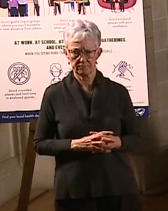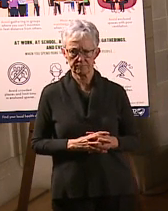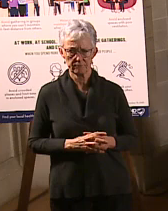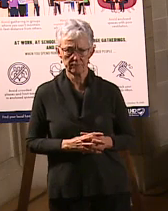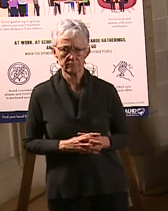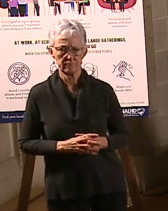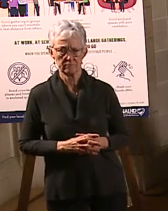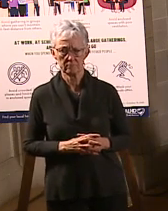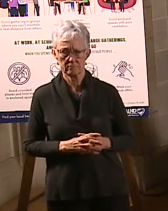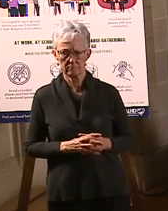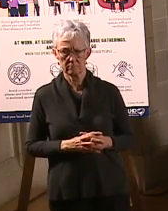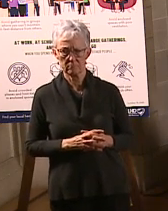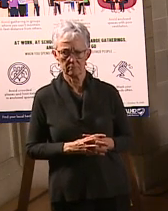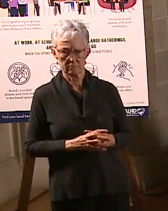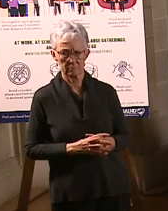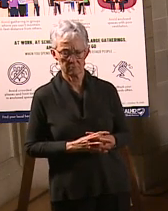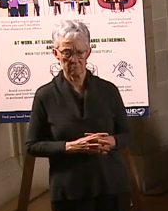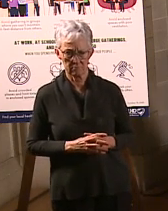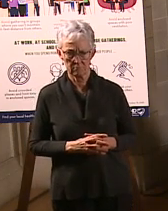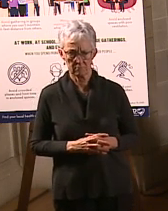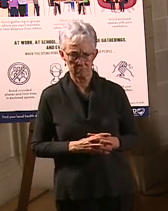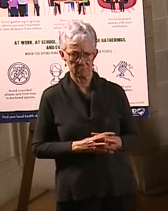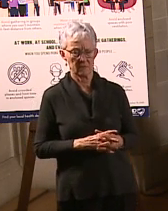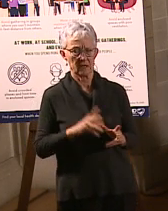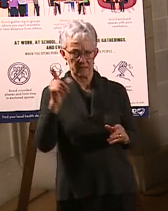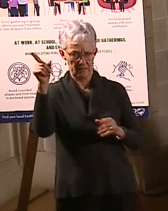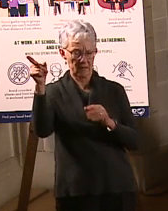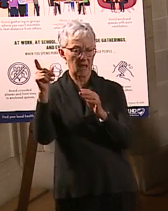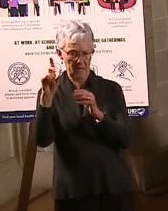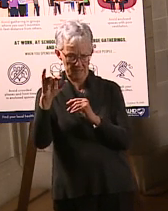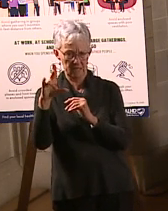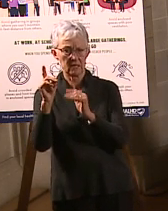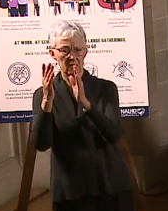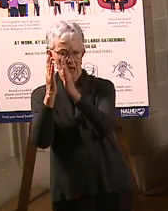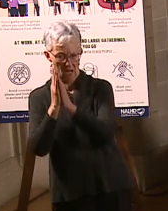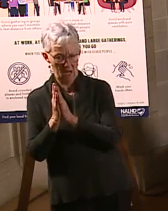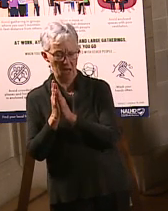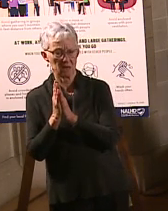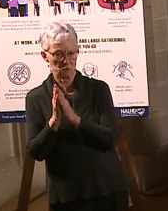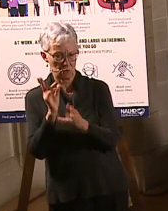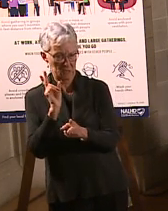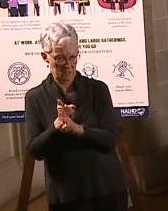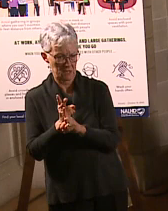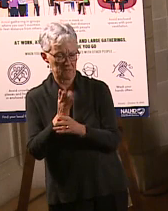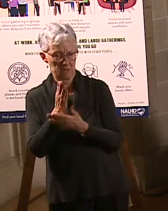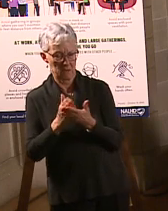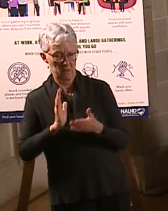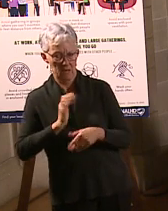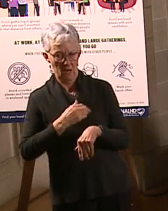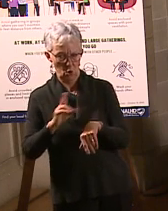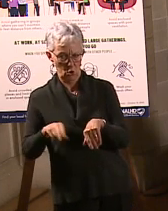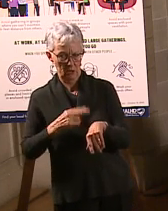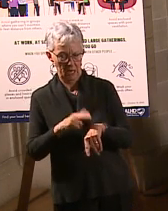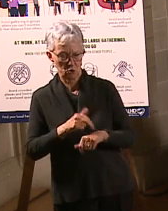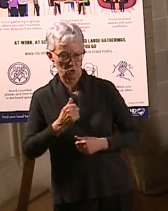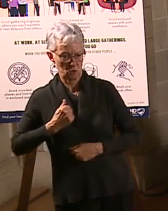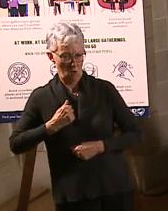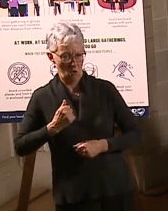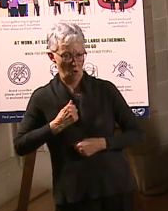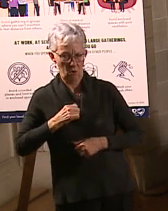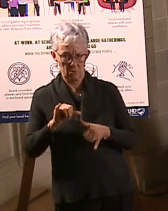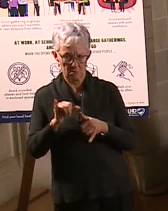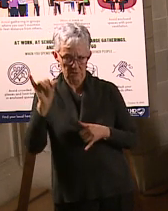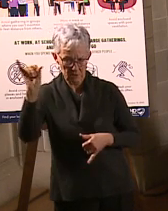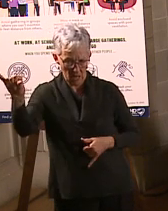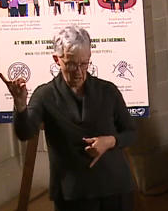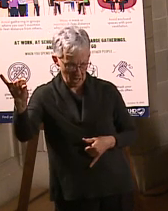in D.C. There's been a request to keep more National Guard there. It's actually a volunteer program where the federal government